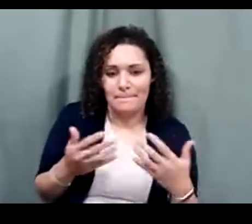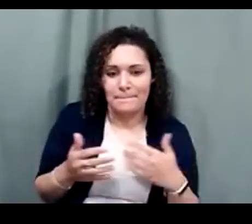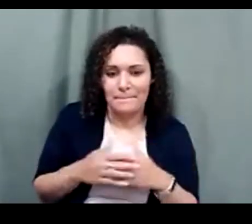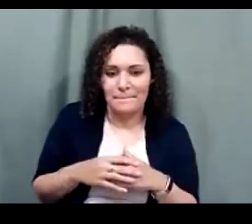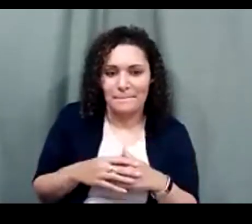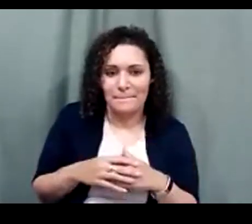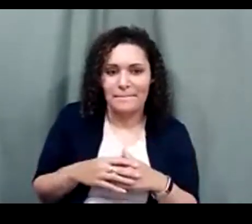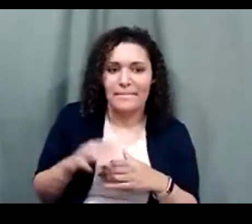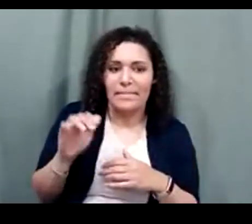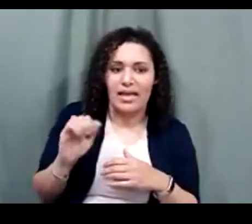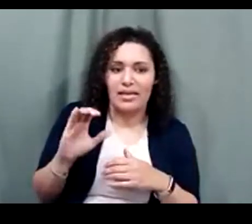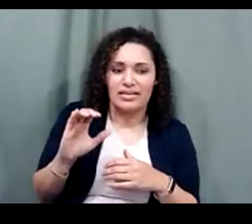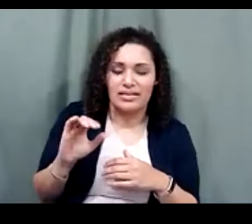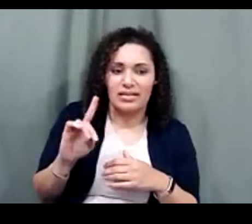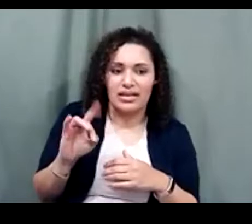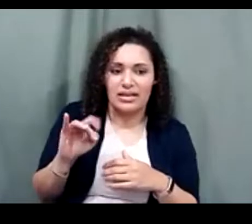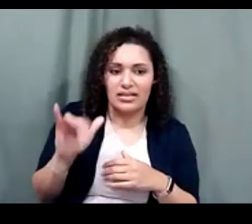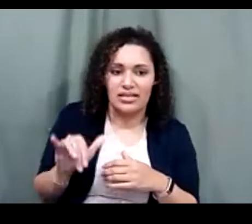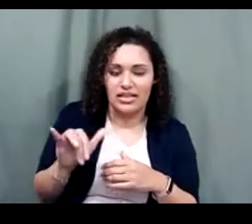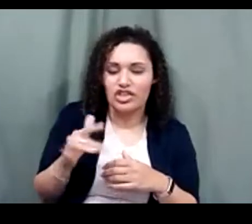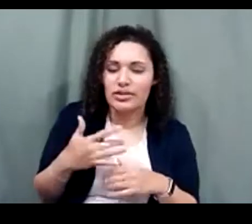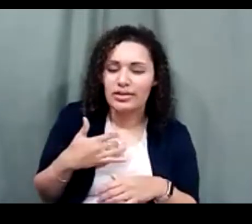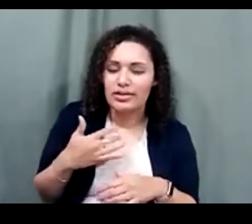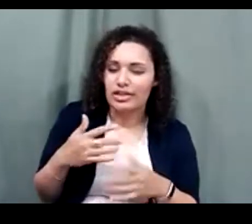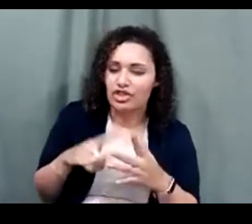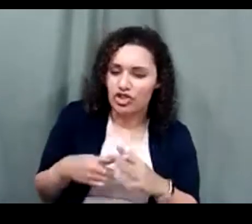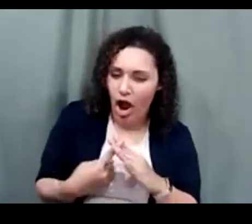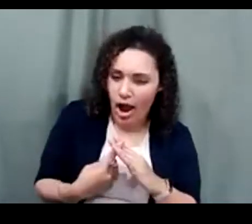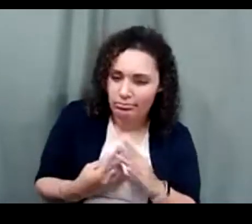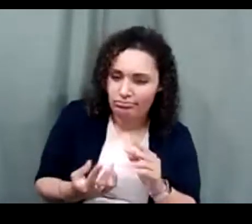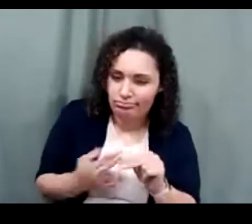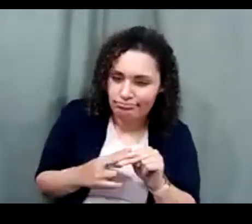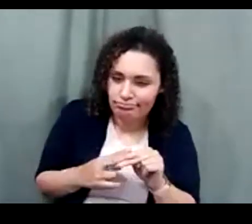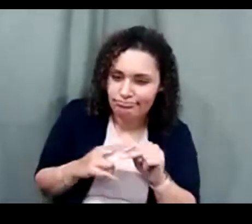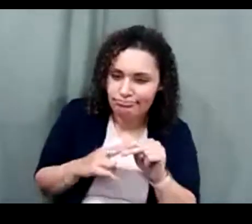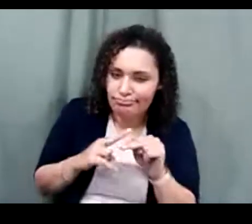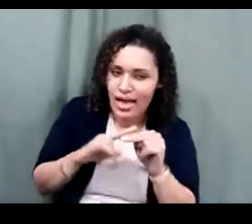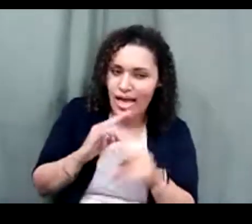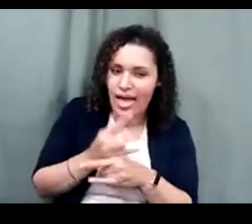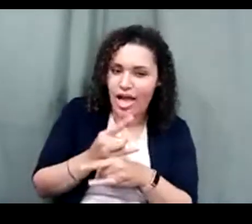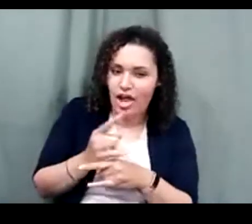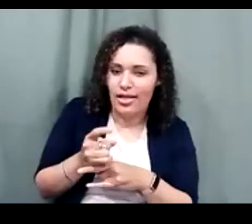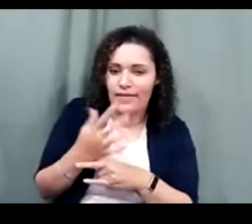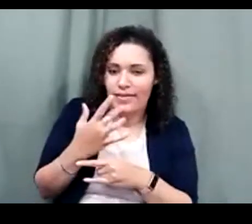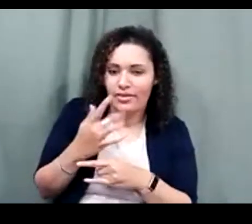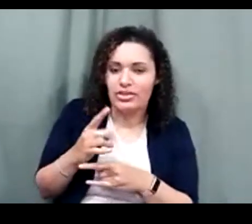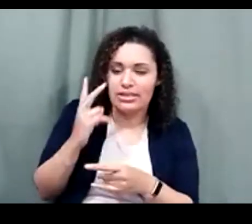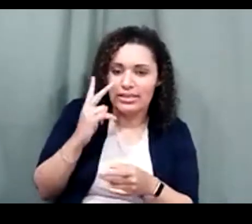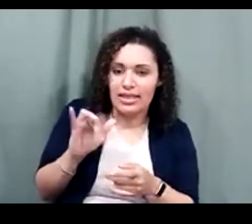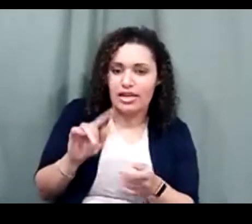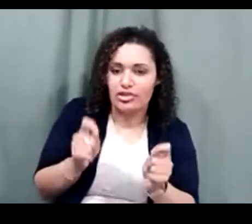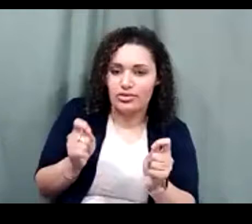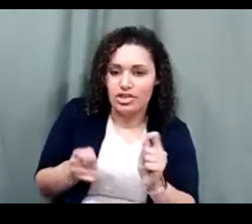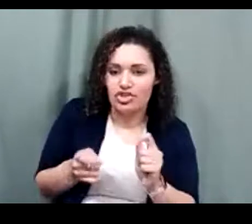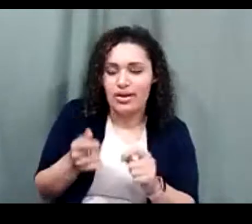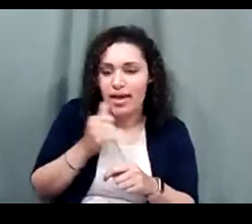like acidity, the acidity coming in, and you just start to begin to pick up some of the alcoholic flavors. And just seeing that transformation day after day is really fun. So